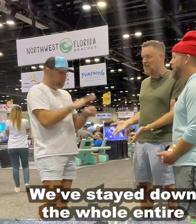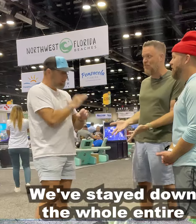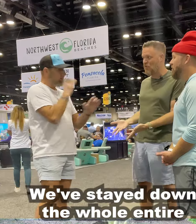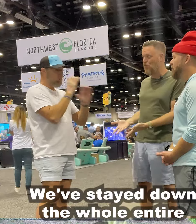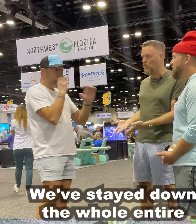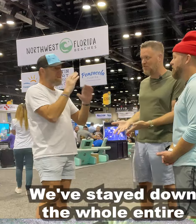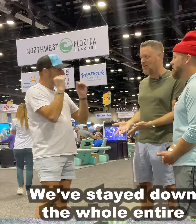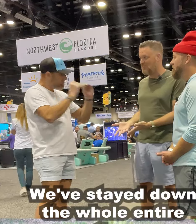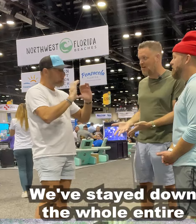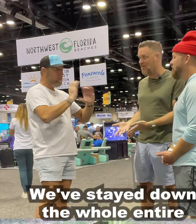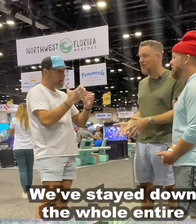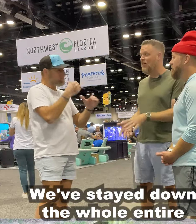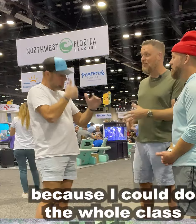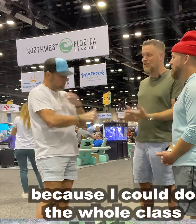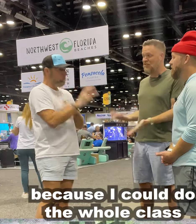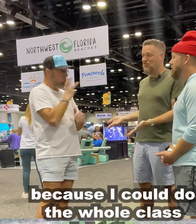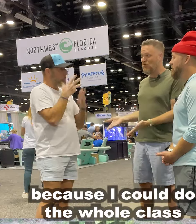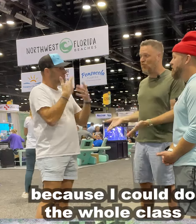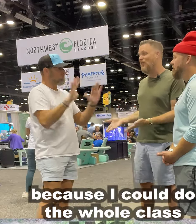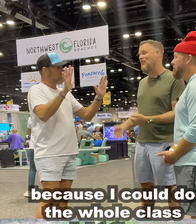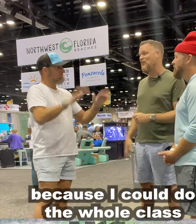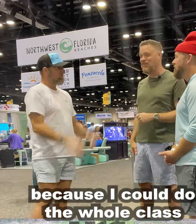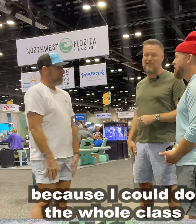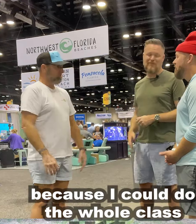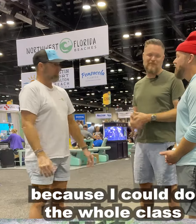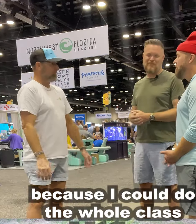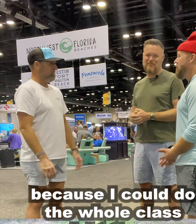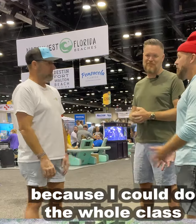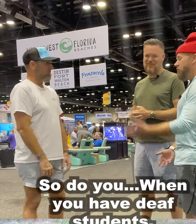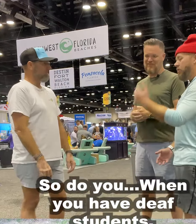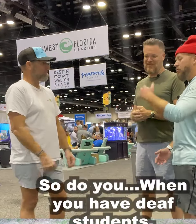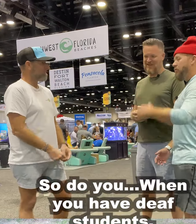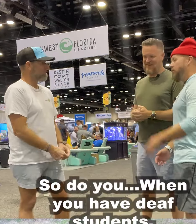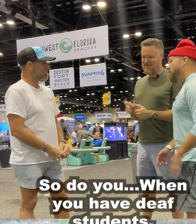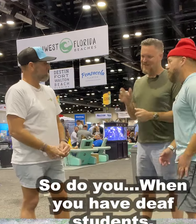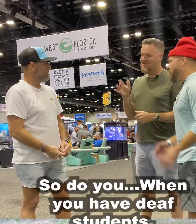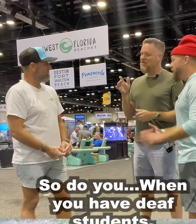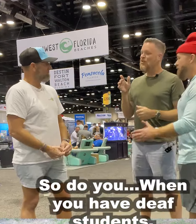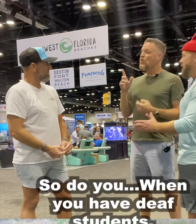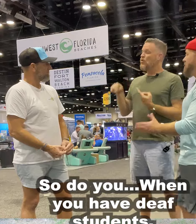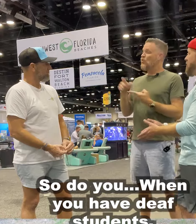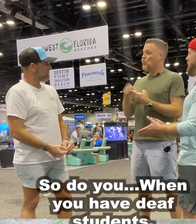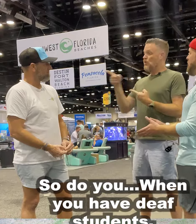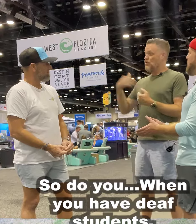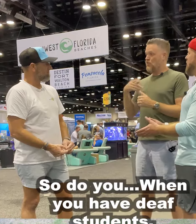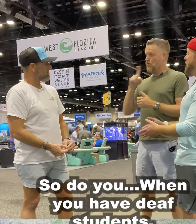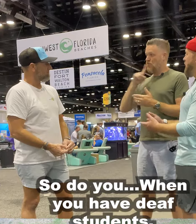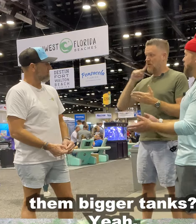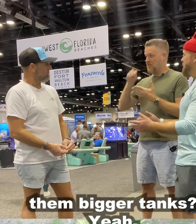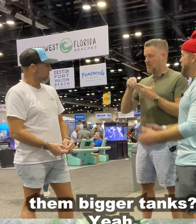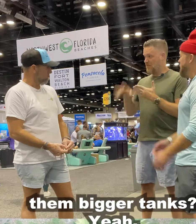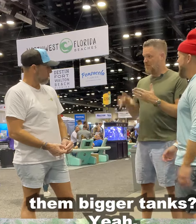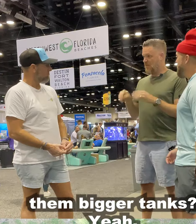down the whole entire time because I could use the whole class right there. So when you have deaf students, do you give them bigger tanks?